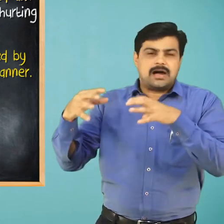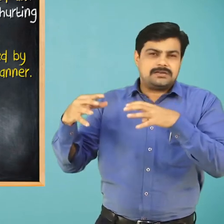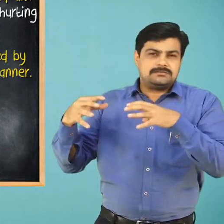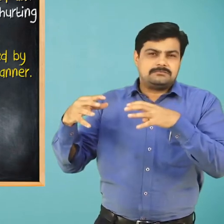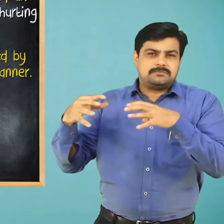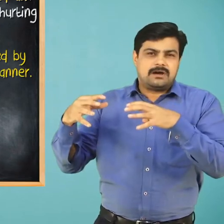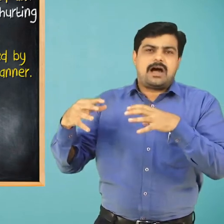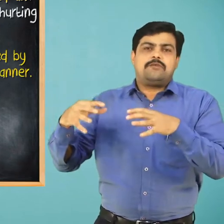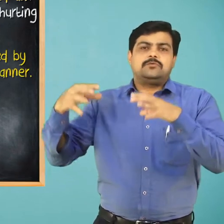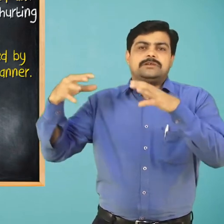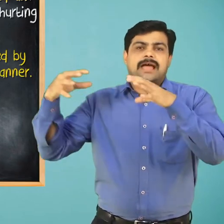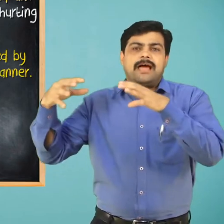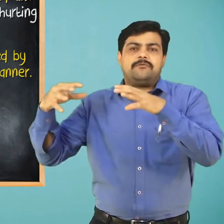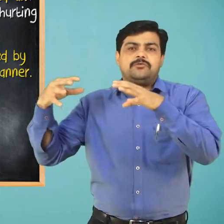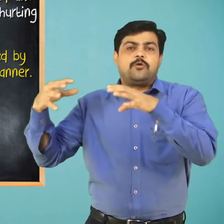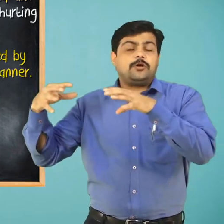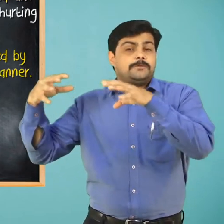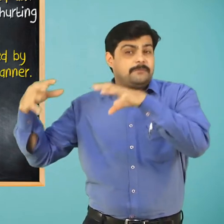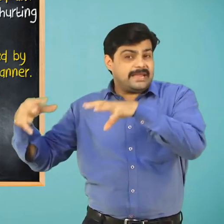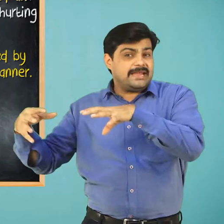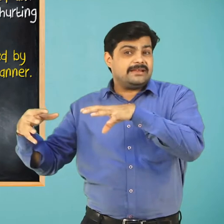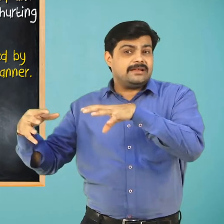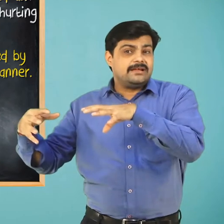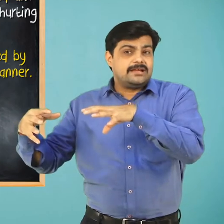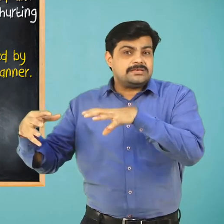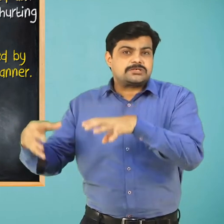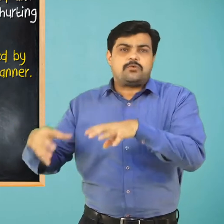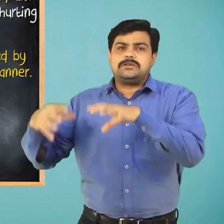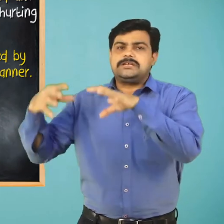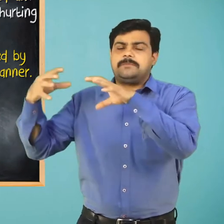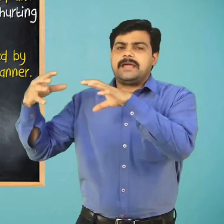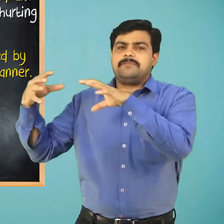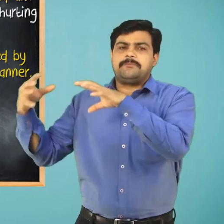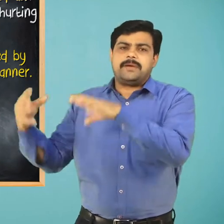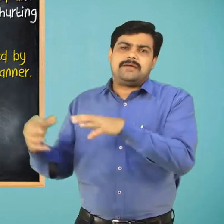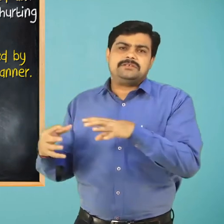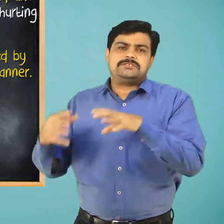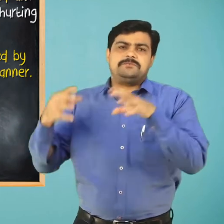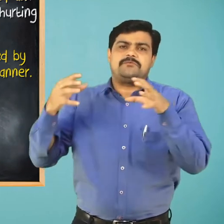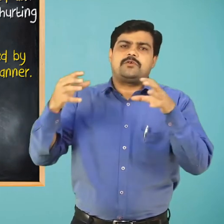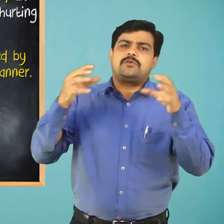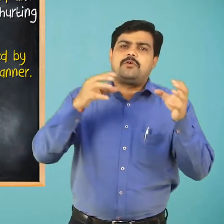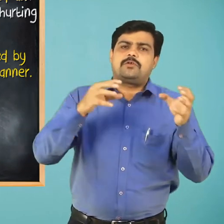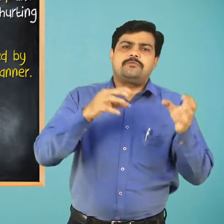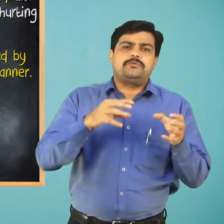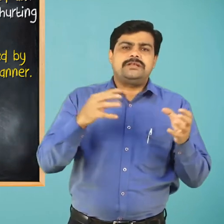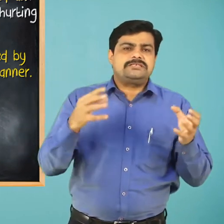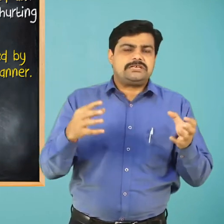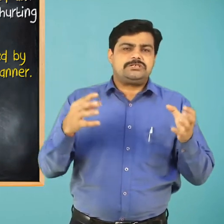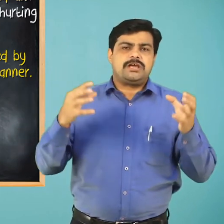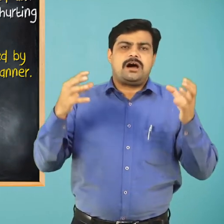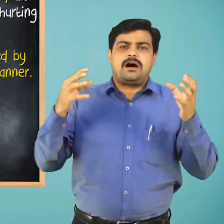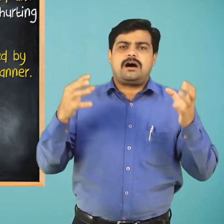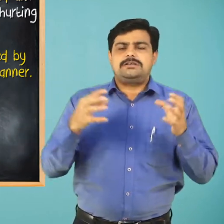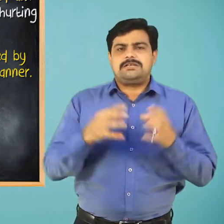hard, I would have not been scolded by my parents before all of you in such a hurting